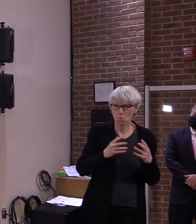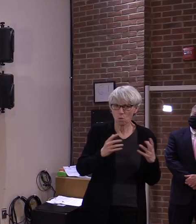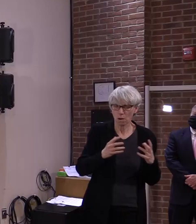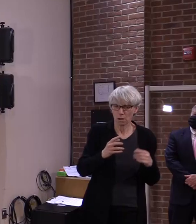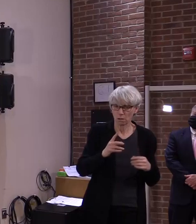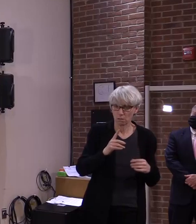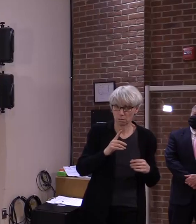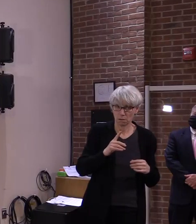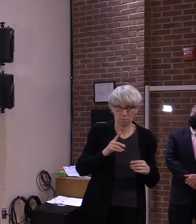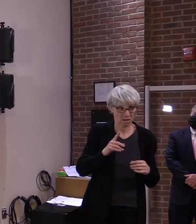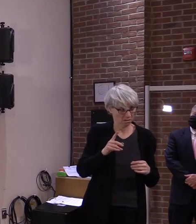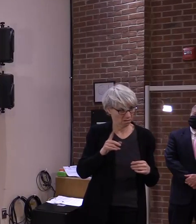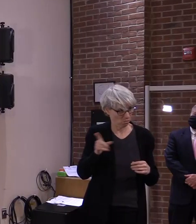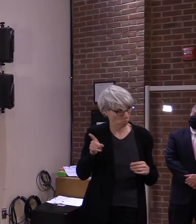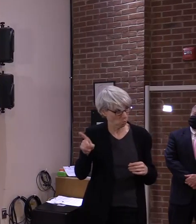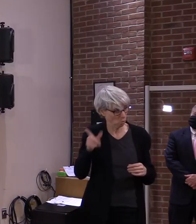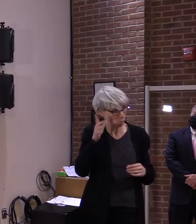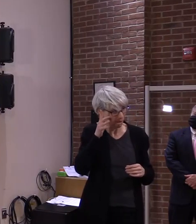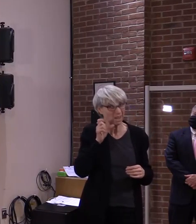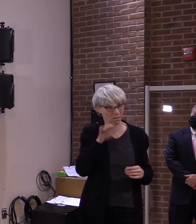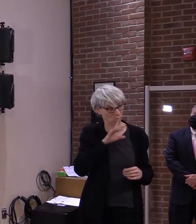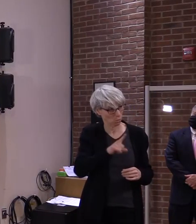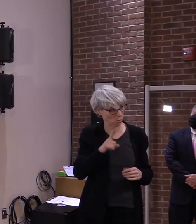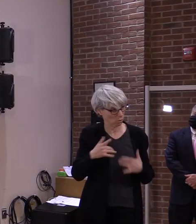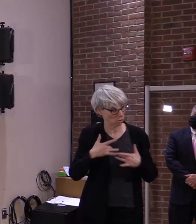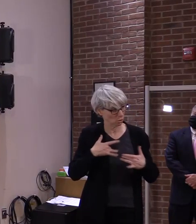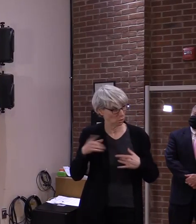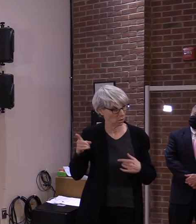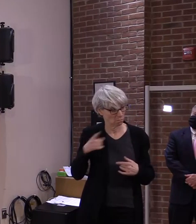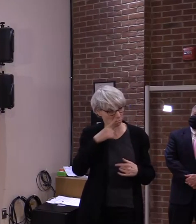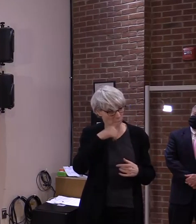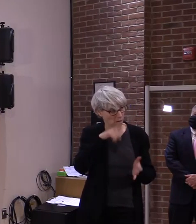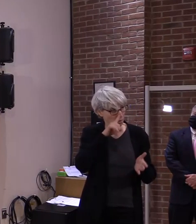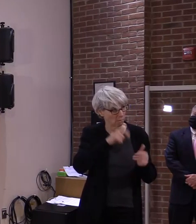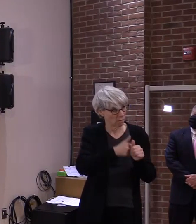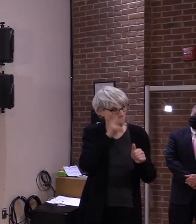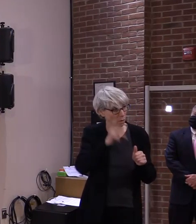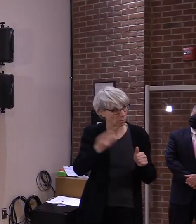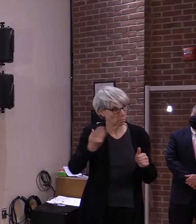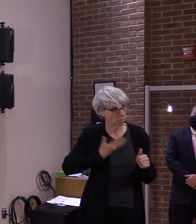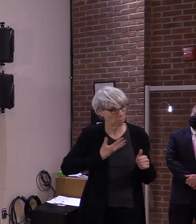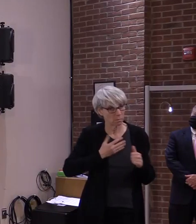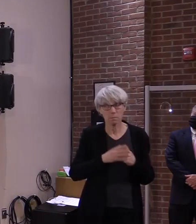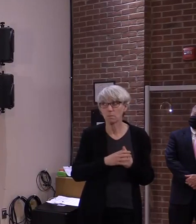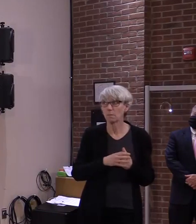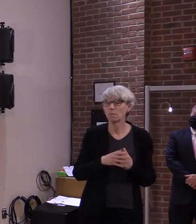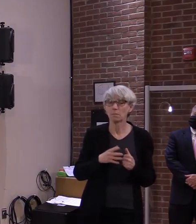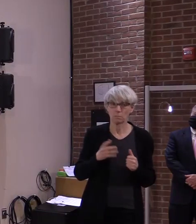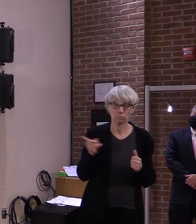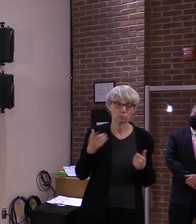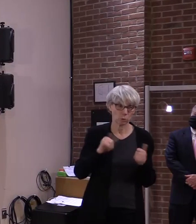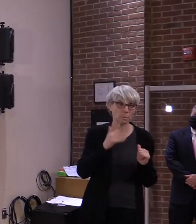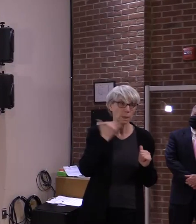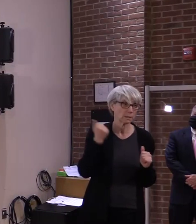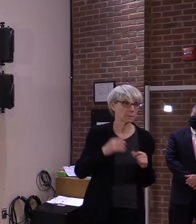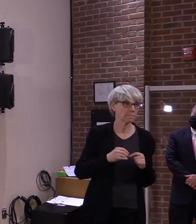is there a concern there? Is that something that you could follow up on? I'll do my best.